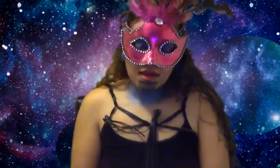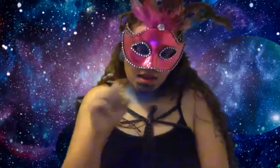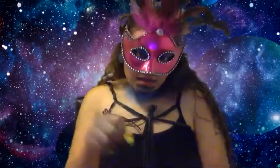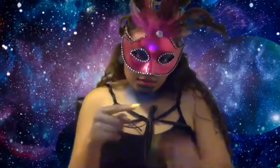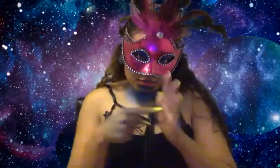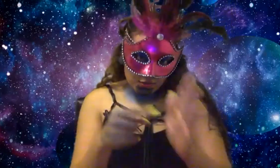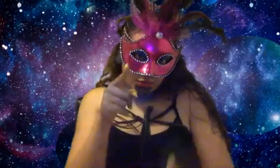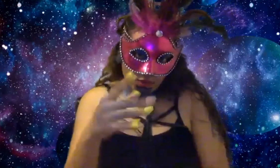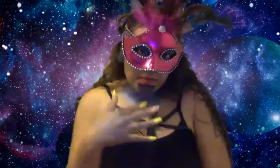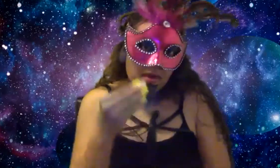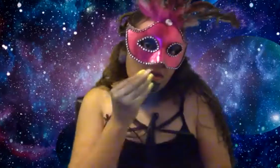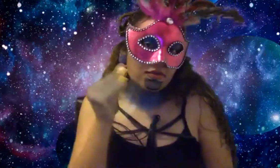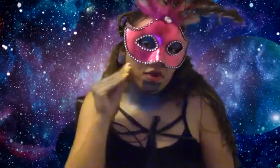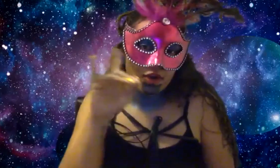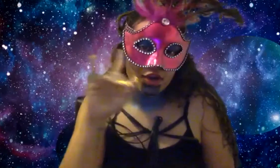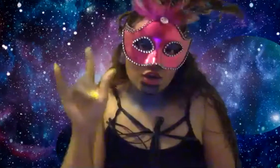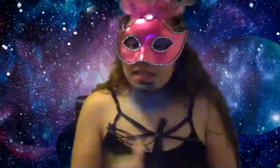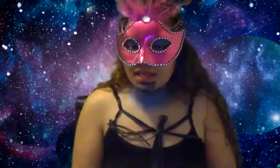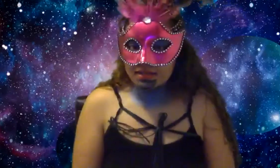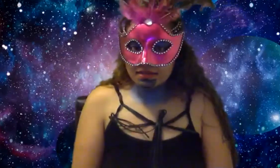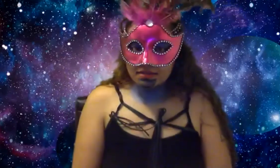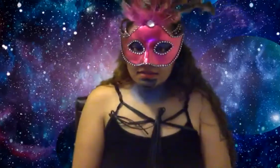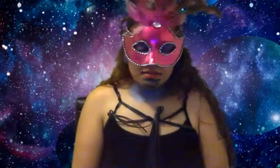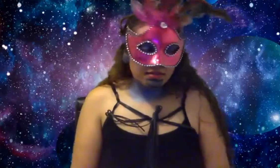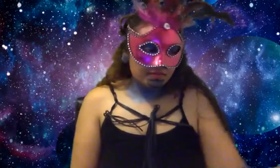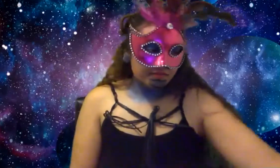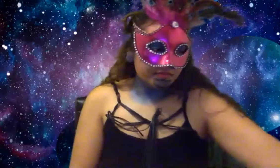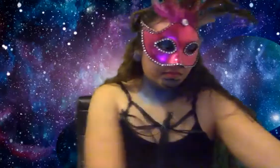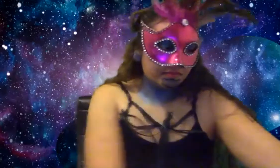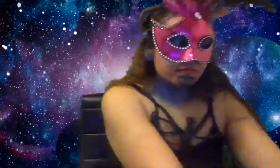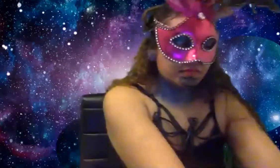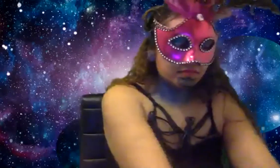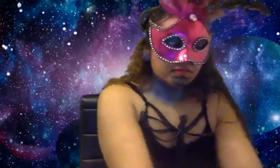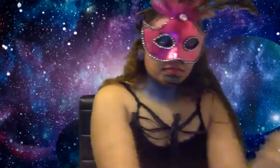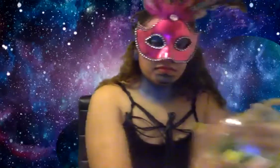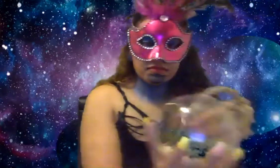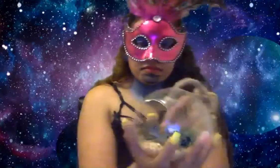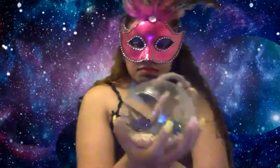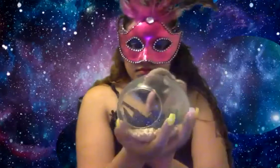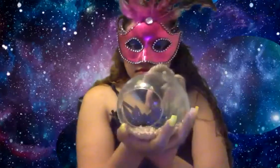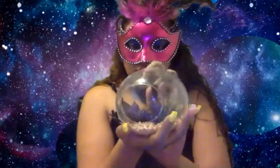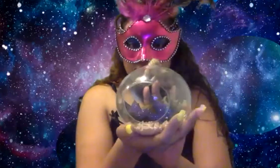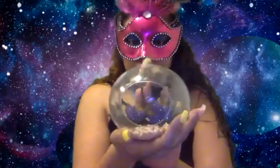If you'd like to see what my home looks like, I can let you see.